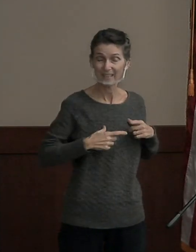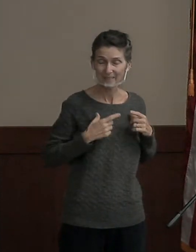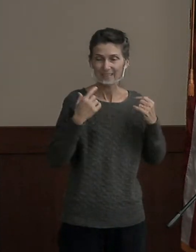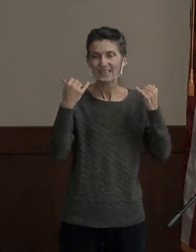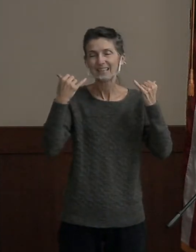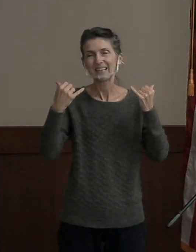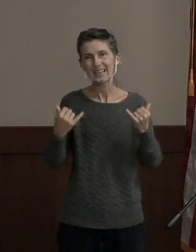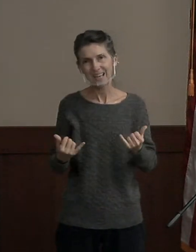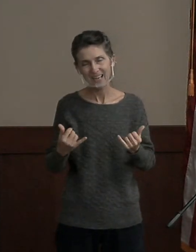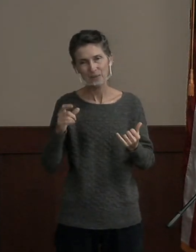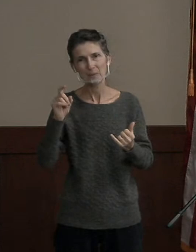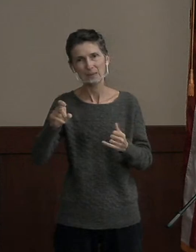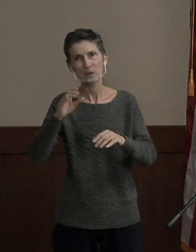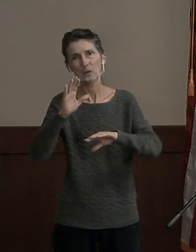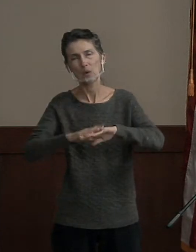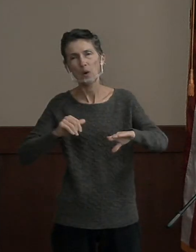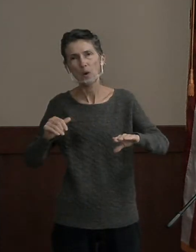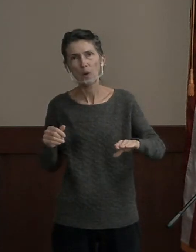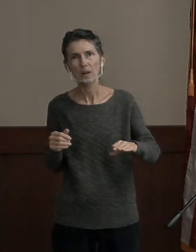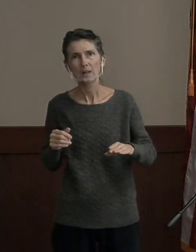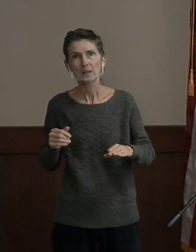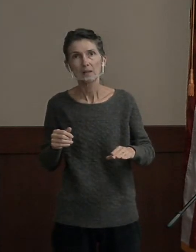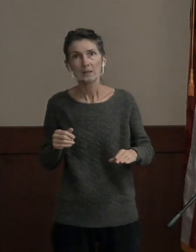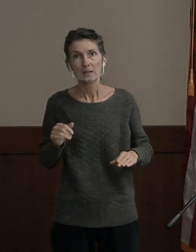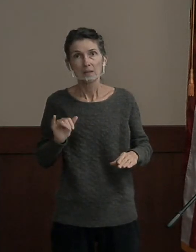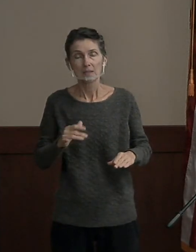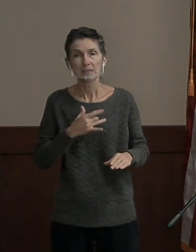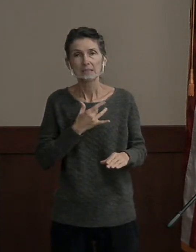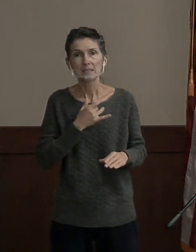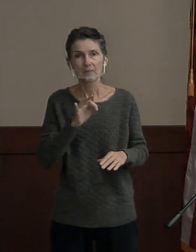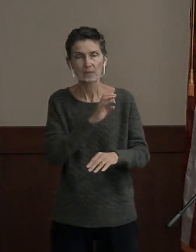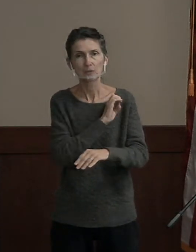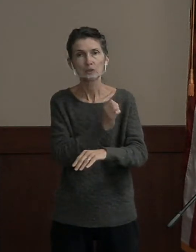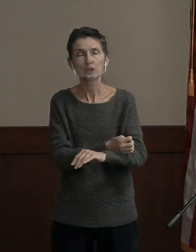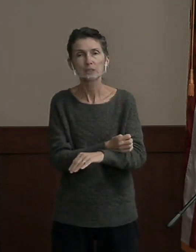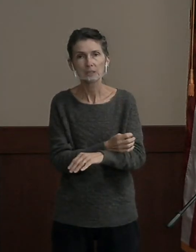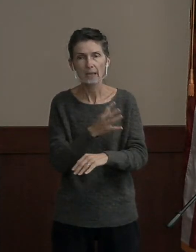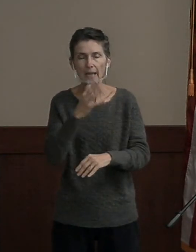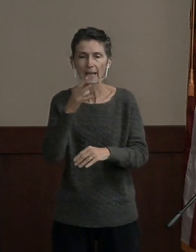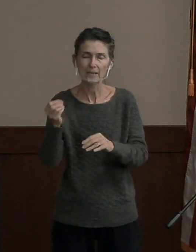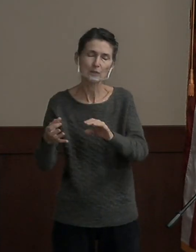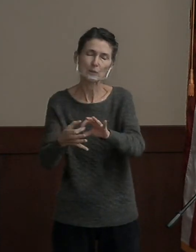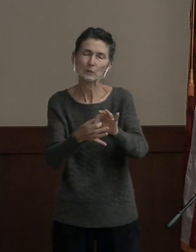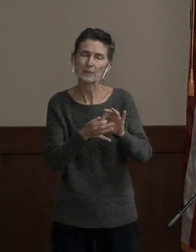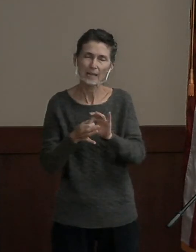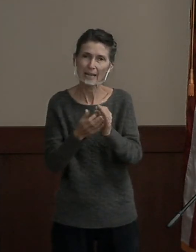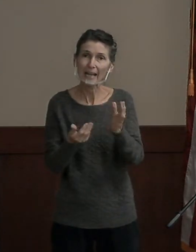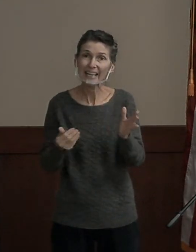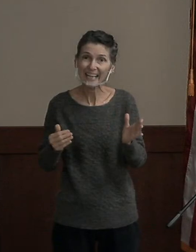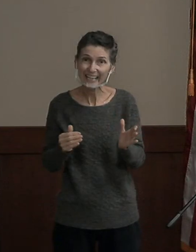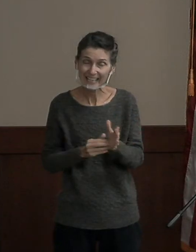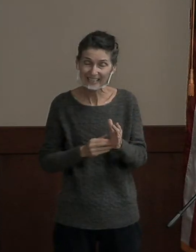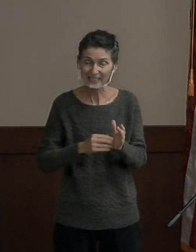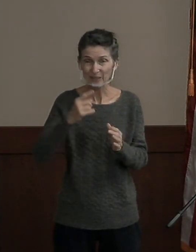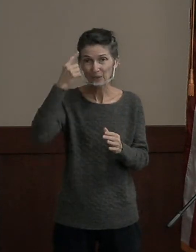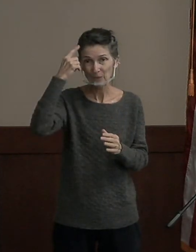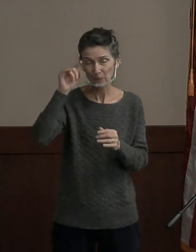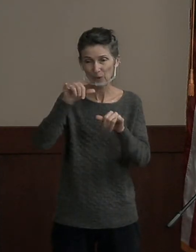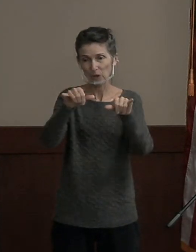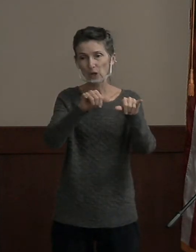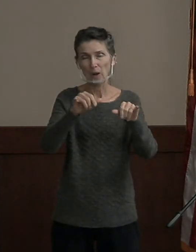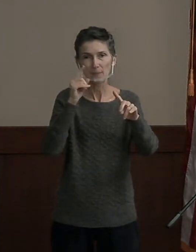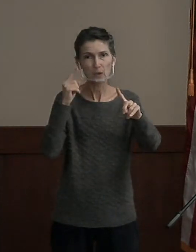must call upon that sense of energy and unite again for a common